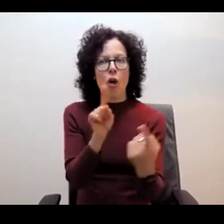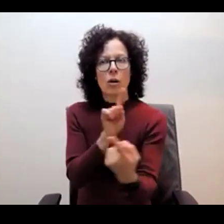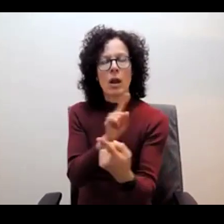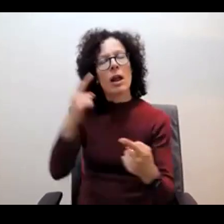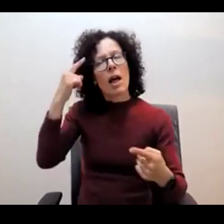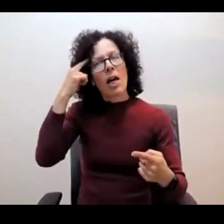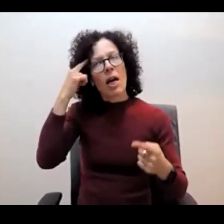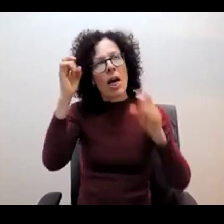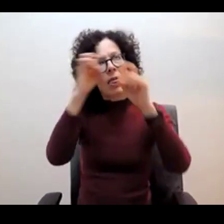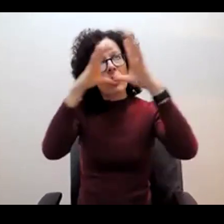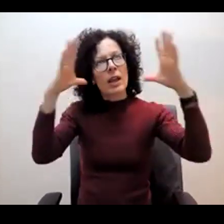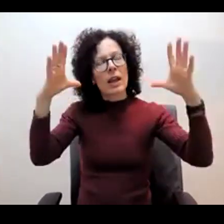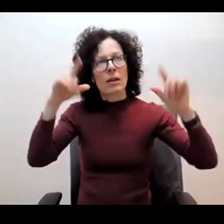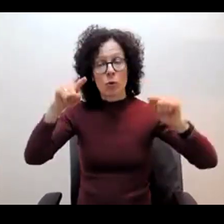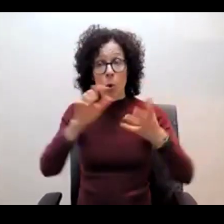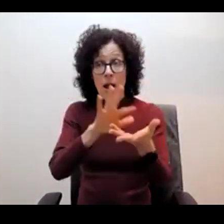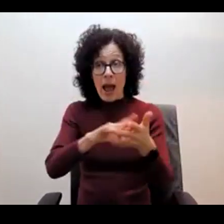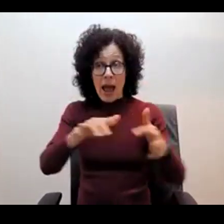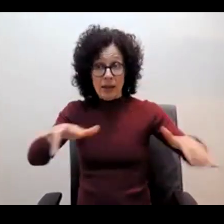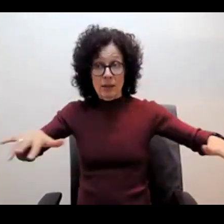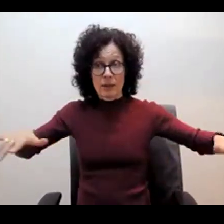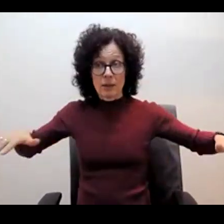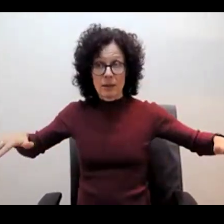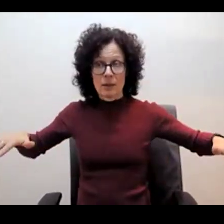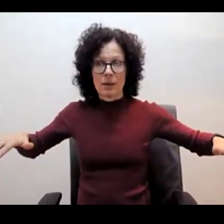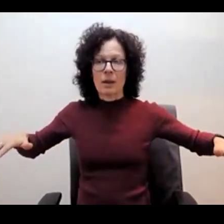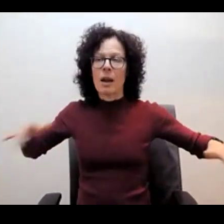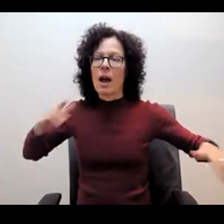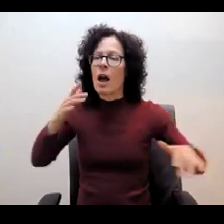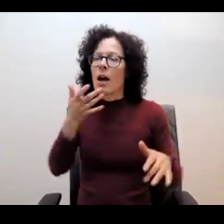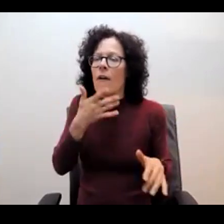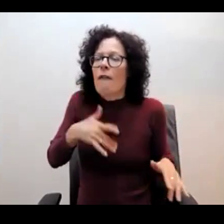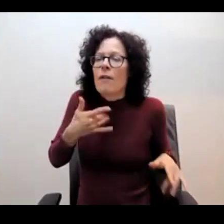your hands through deliciously warm water.